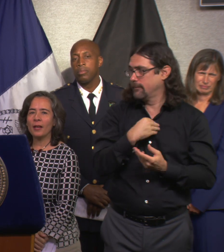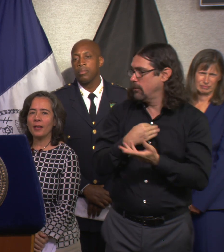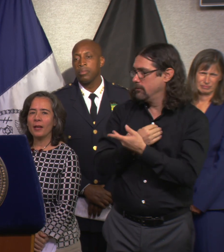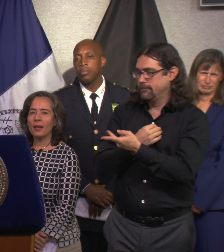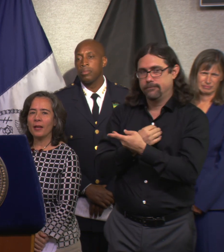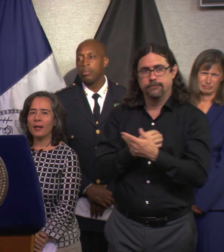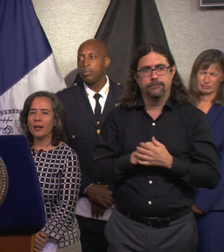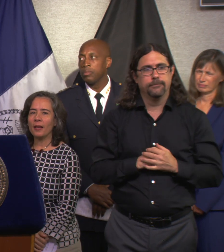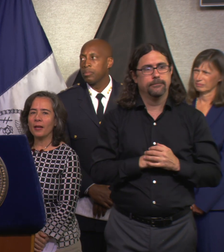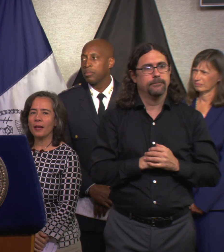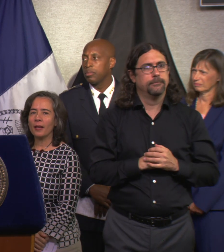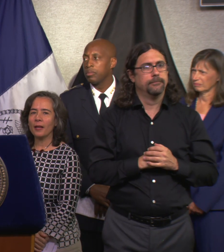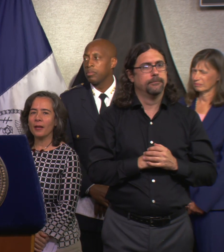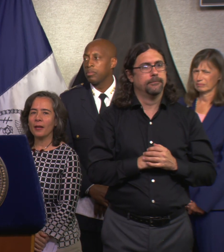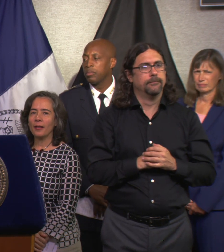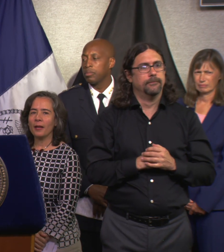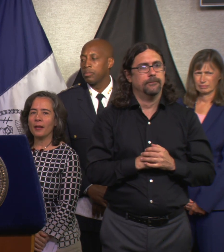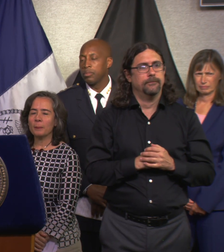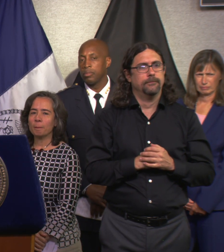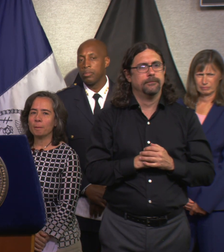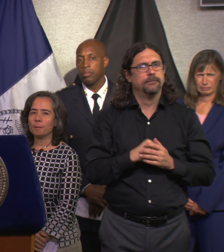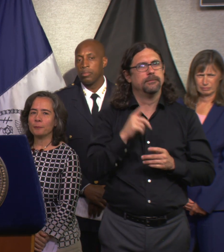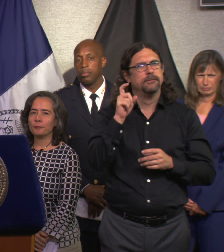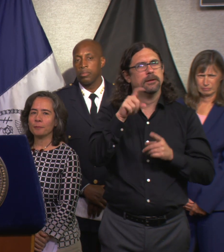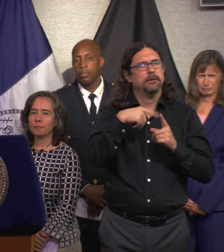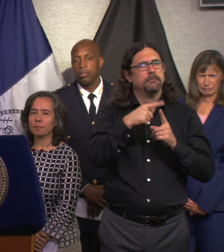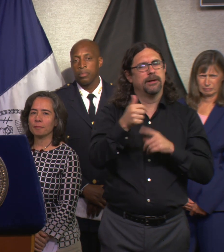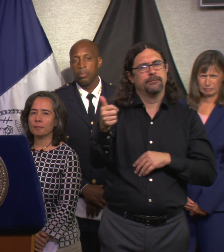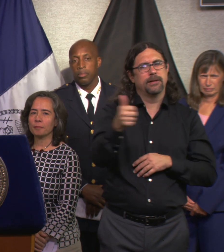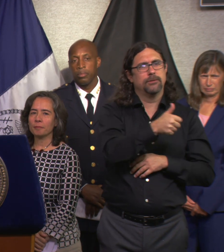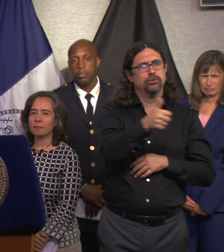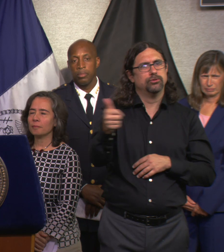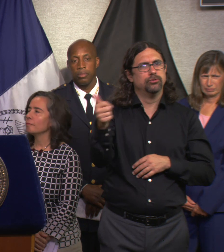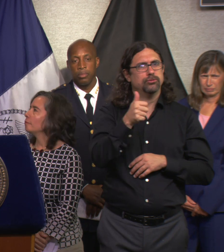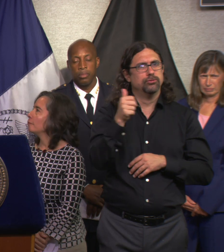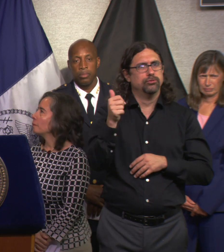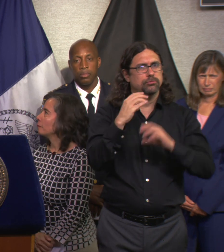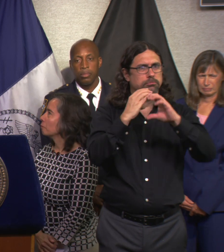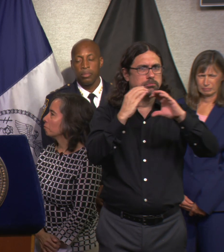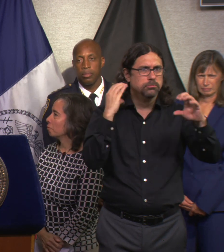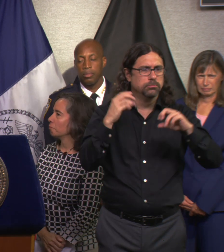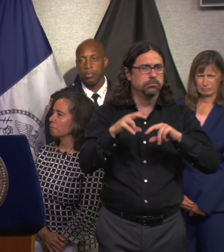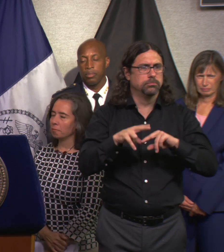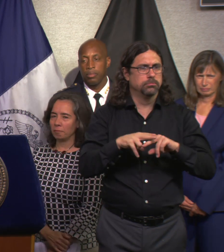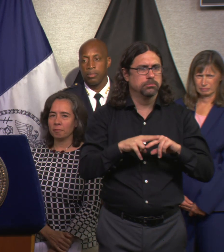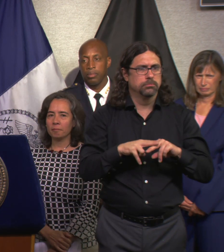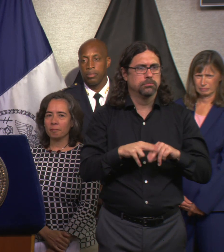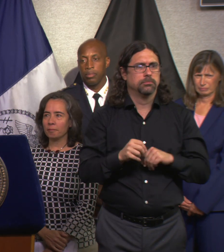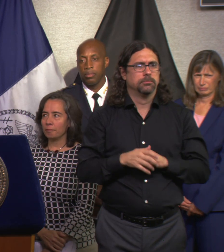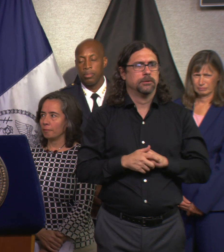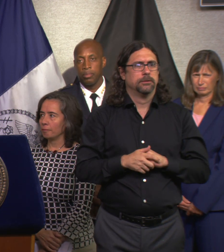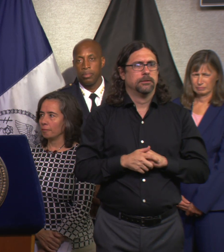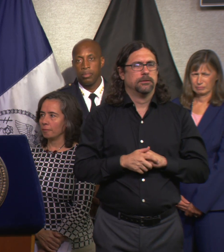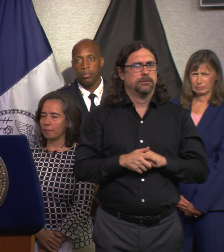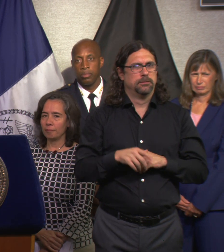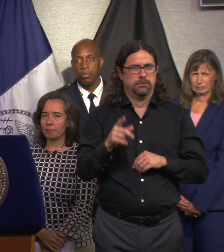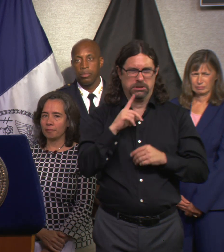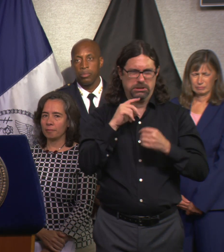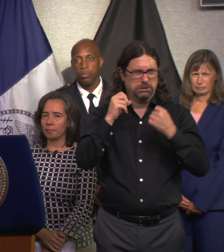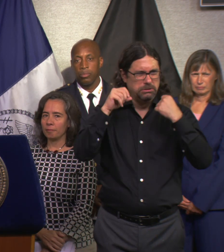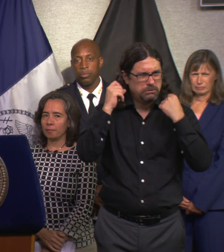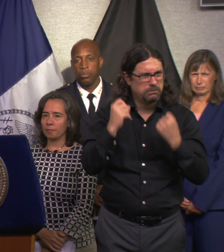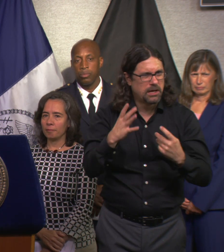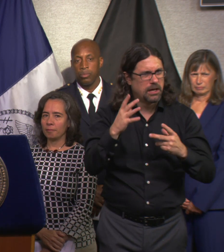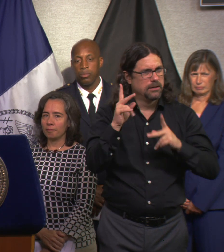transportation in this heat? One, a lot of people end up being on these platforms in subways that have no ventilation. And if